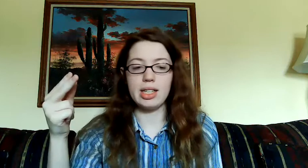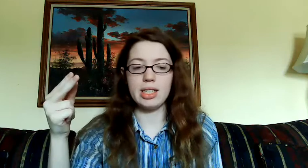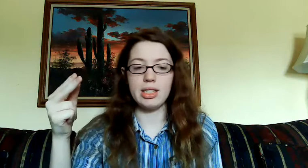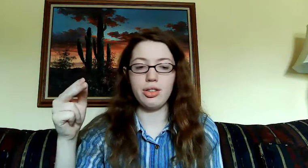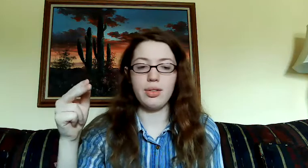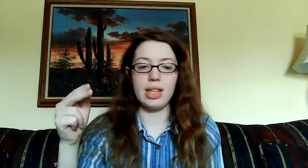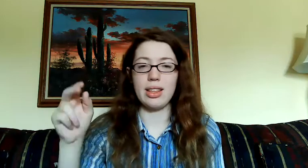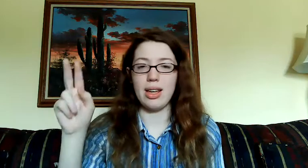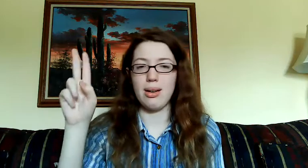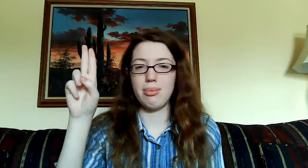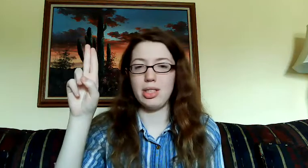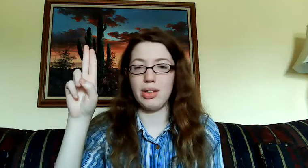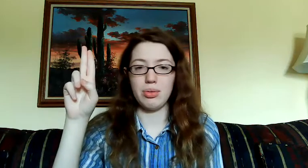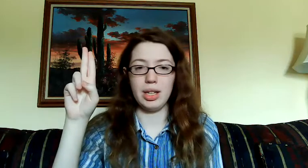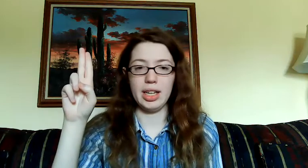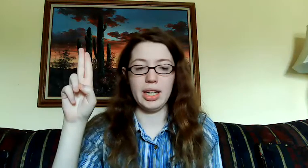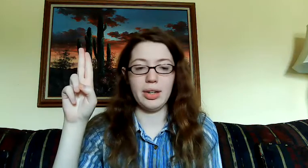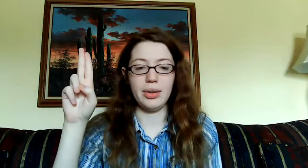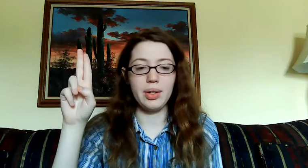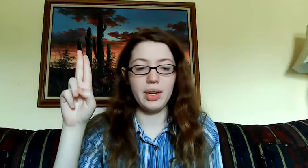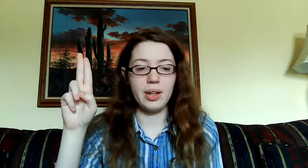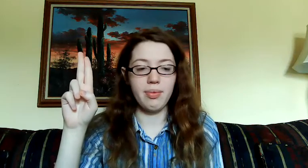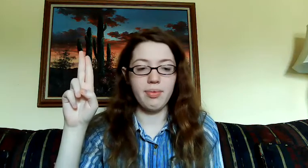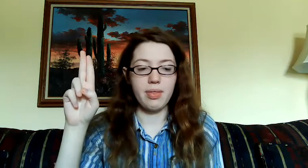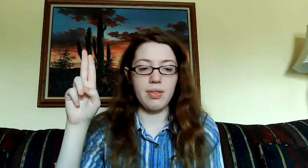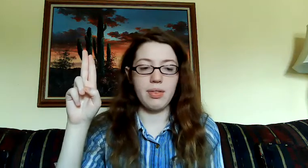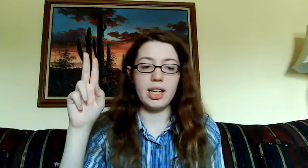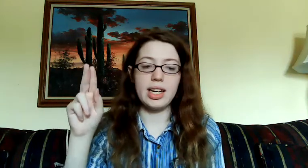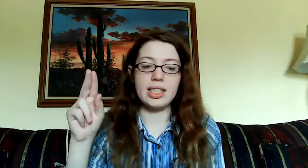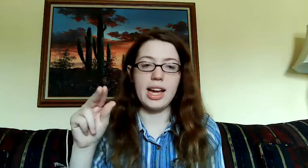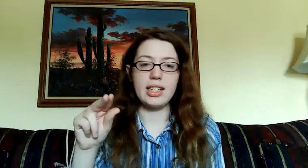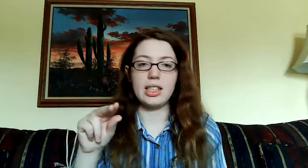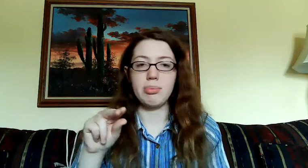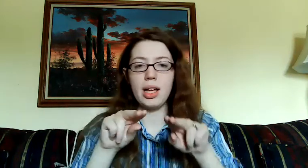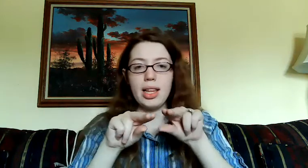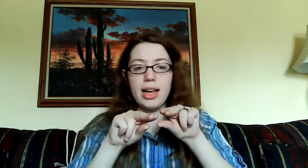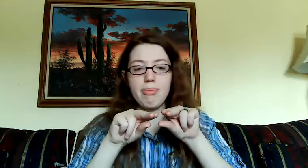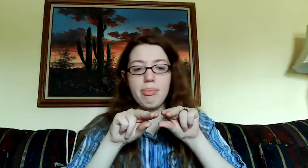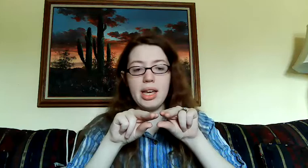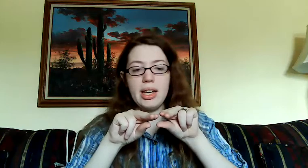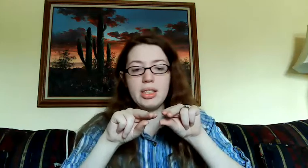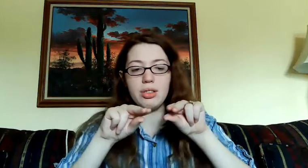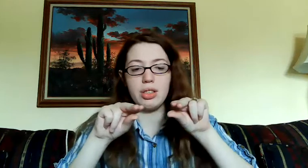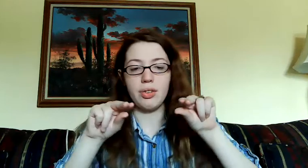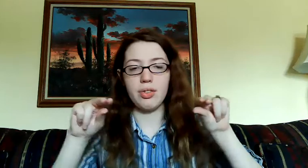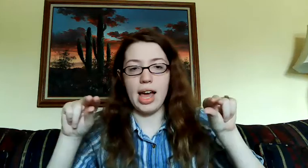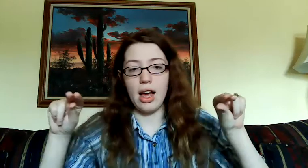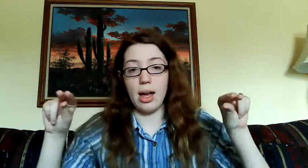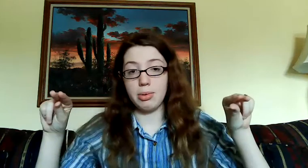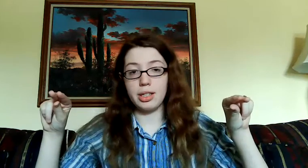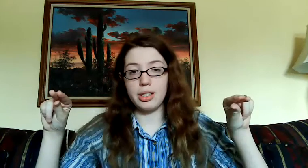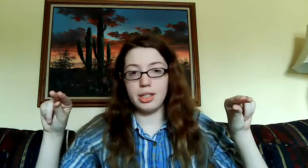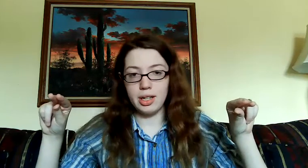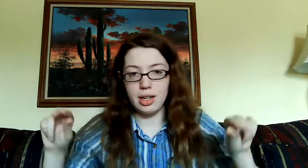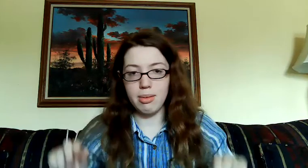usually without the thumb, so it's really a U. If it really is H, it's probably like B. It's used for flat objects. That's less